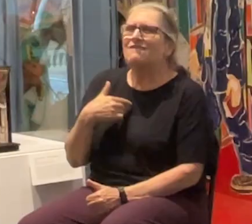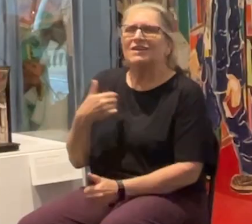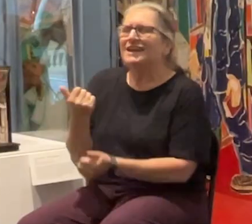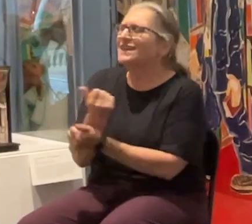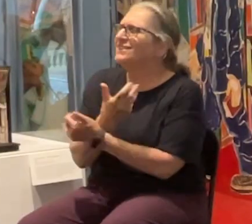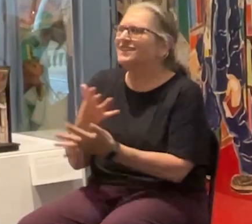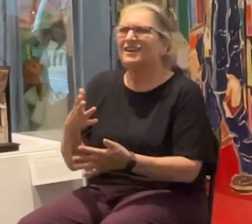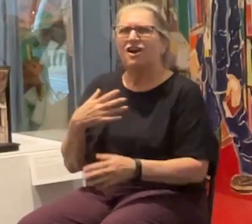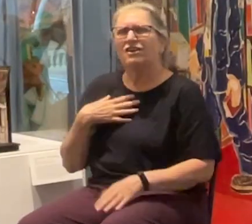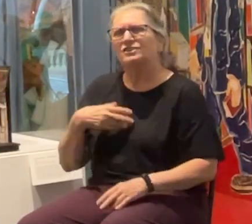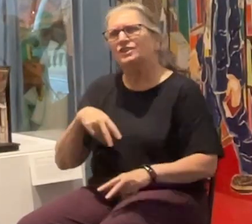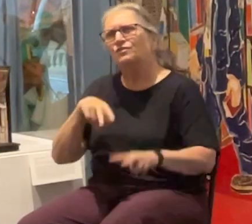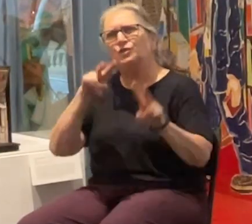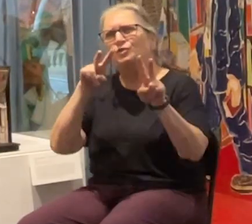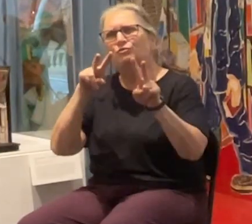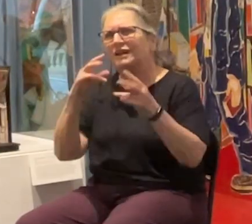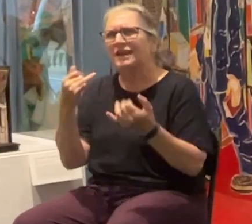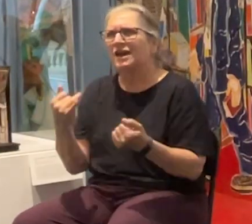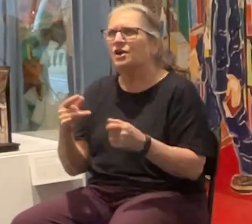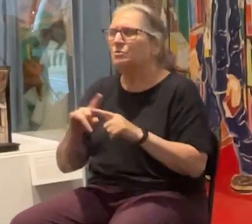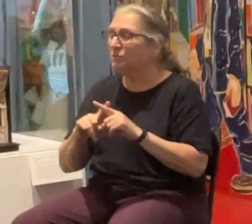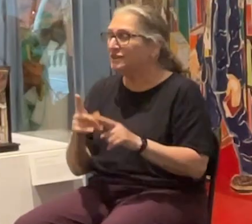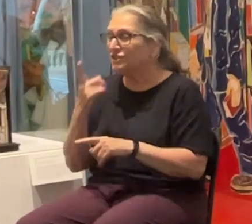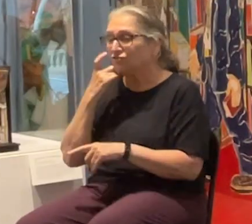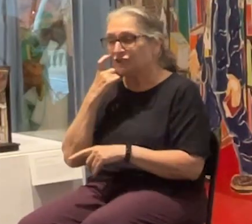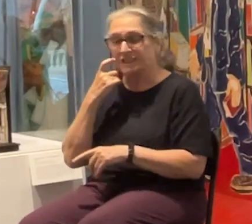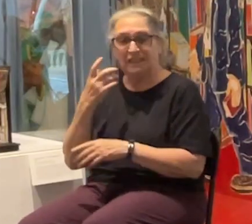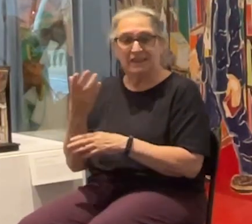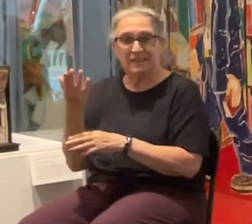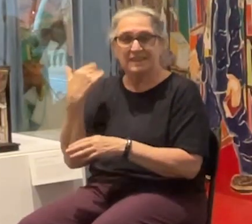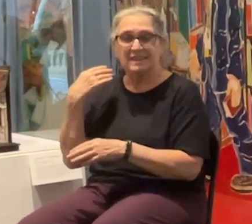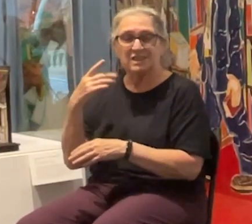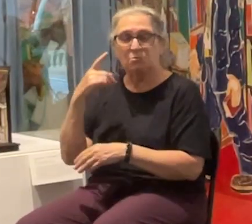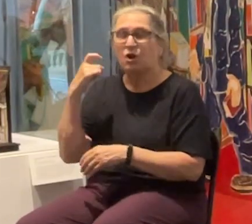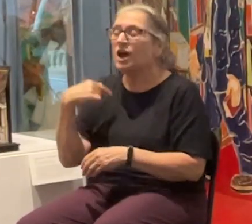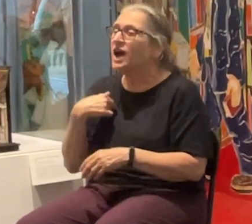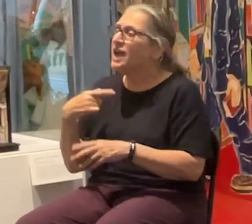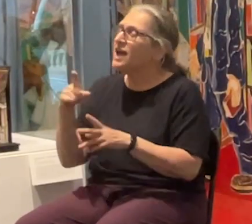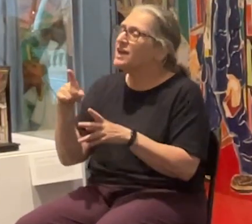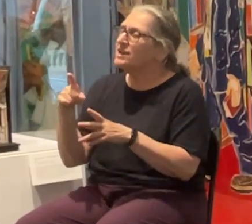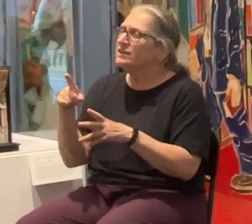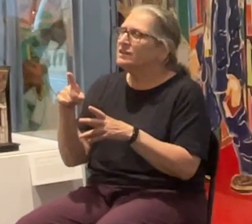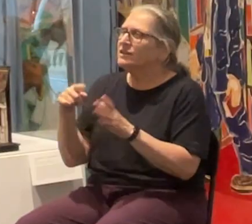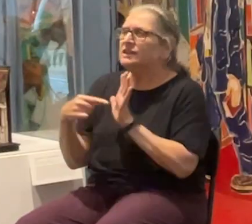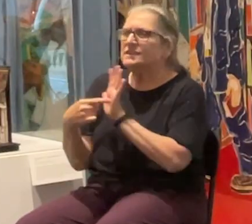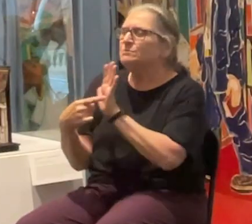now, but just this past summer I had a show at the Bowdoin Museum of